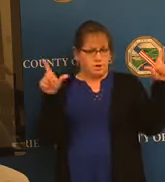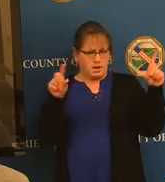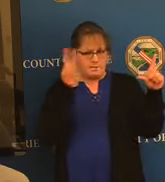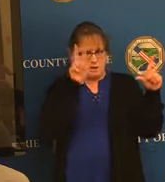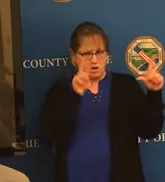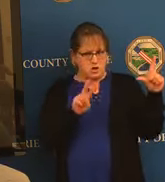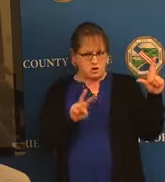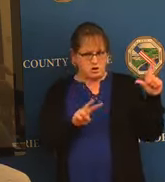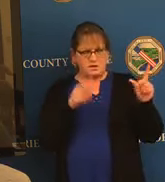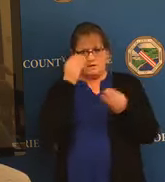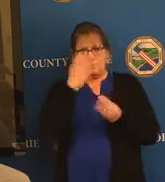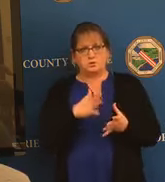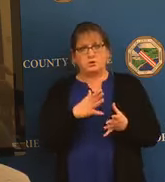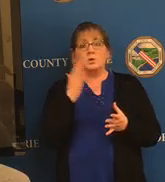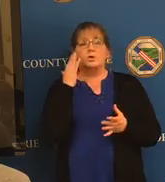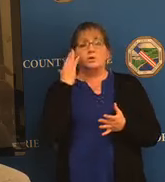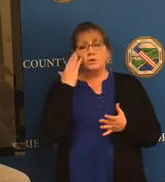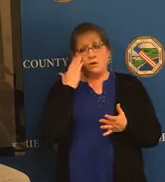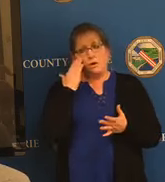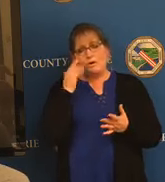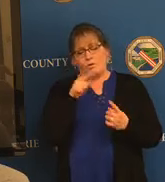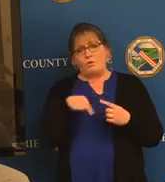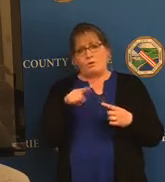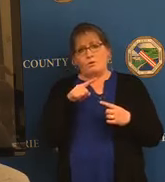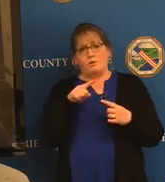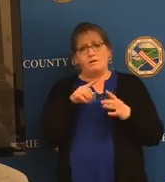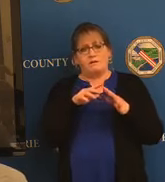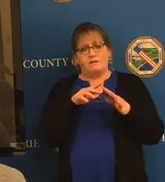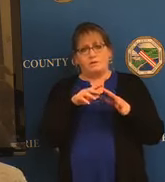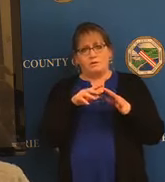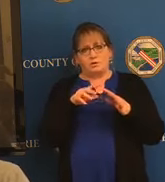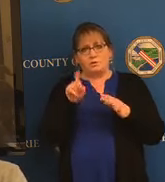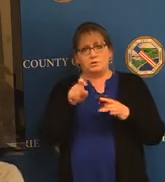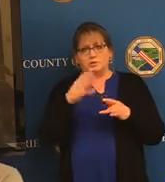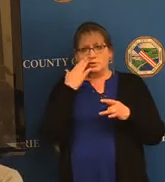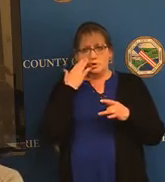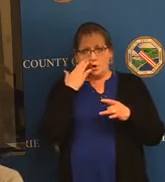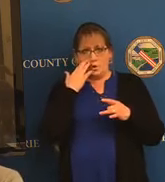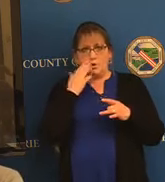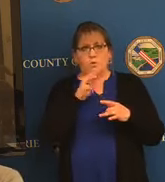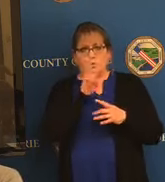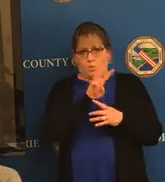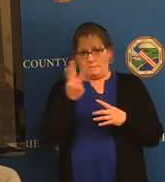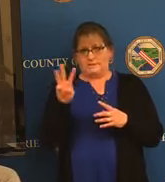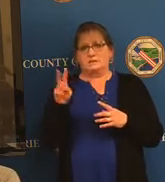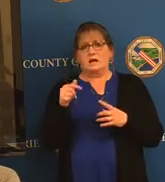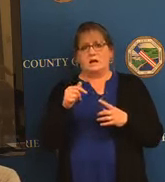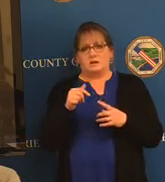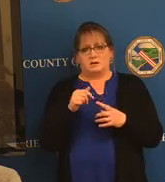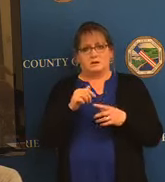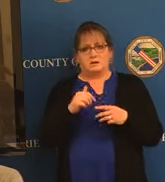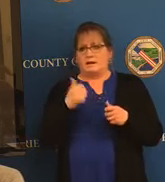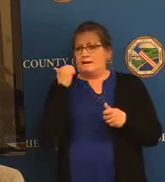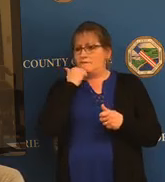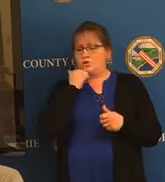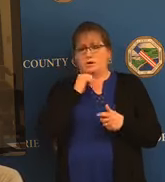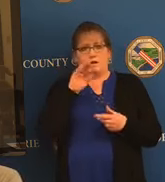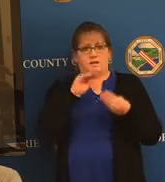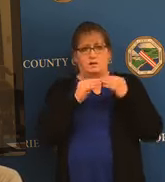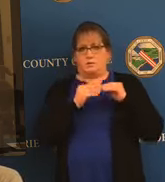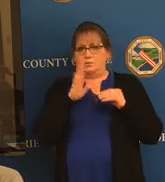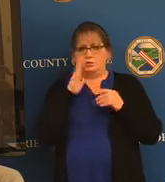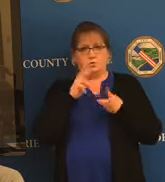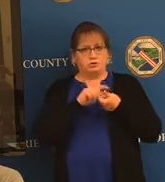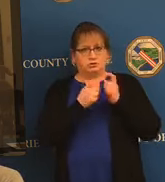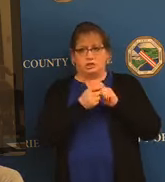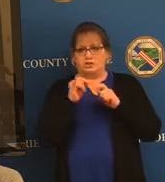that there are very important resources that we want you to understand exist, including our webpage, and that's updated daily. So if you